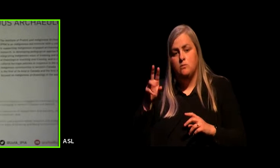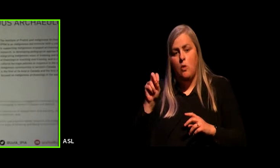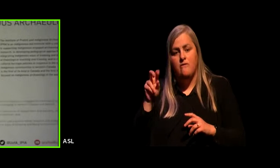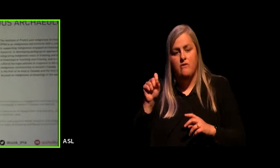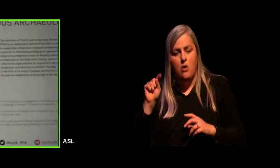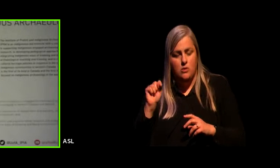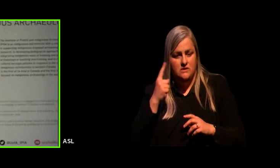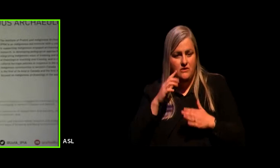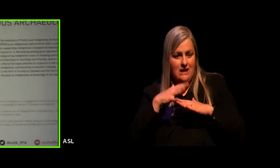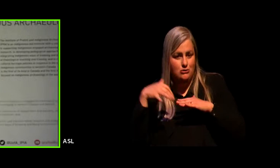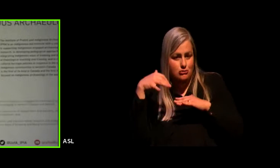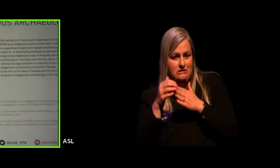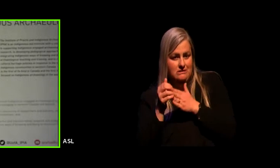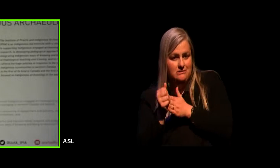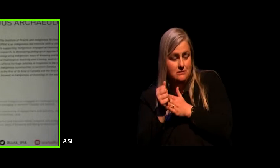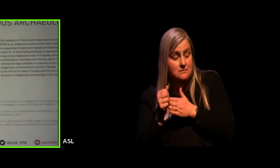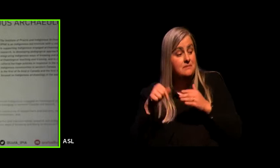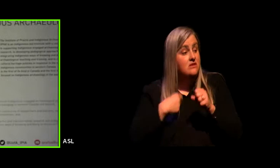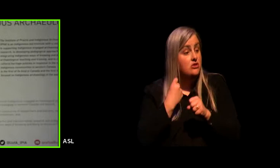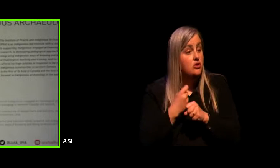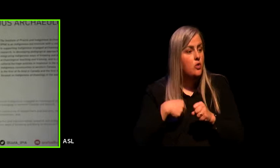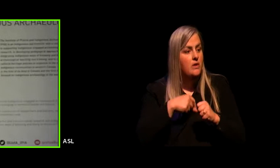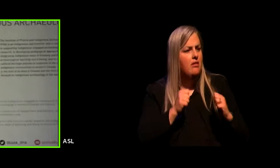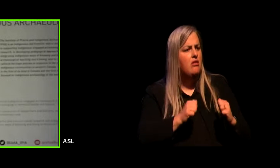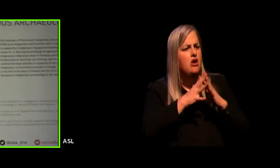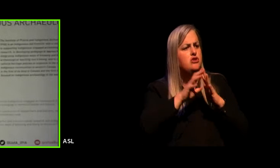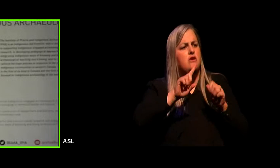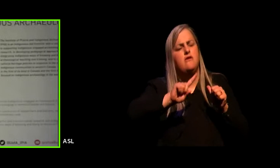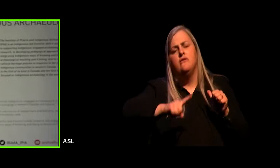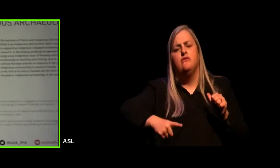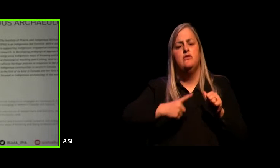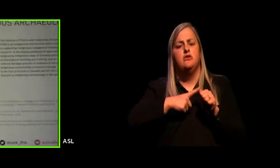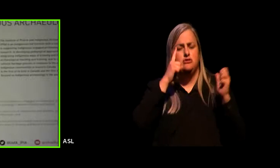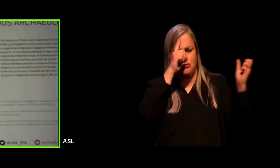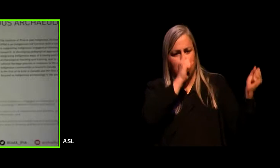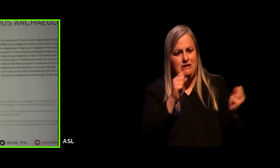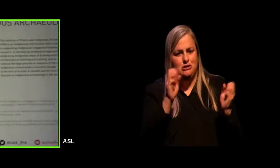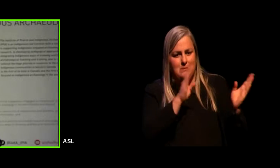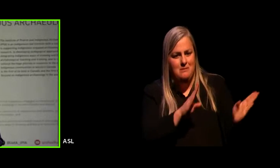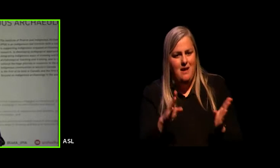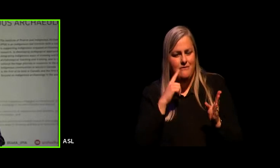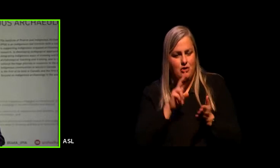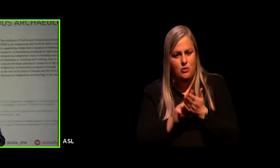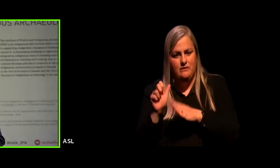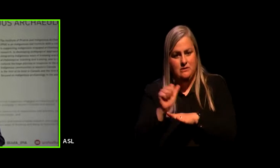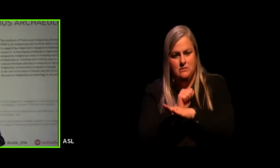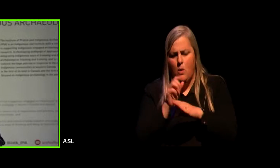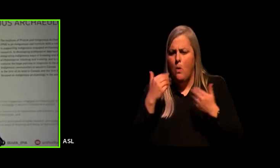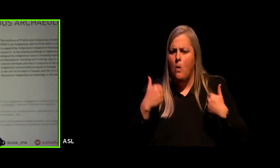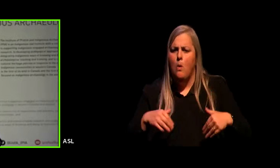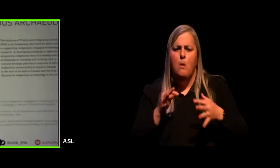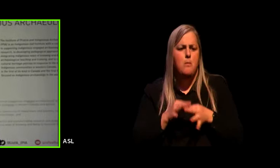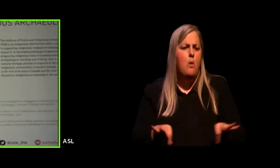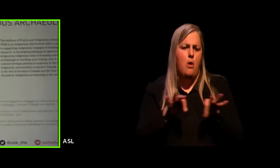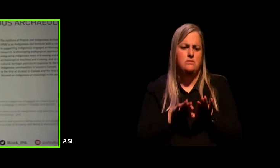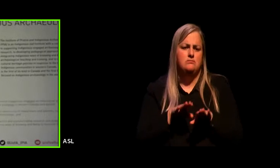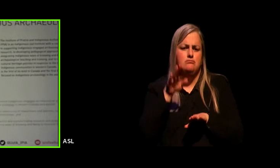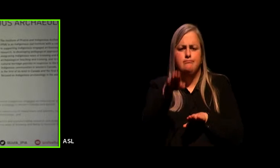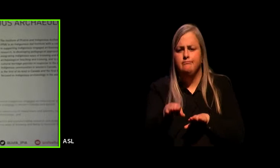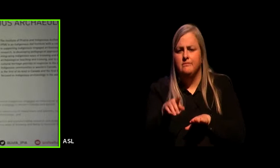this year we launched the university's first Indigenous strategic plan, an important step in our commitment to